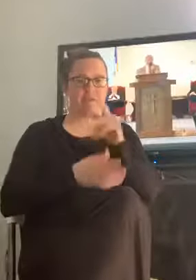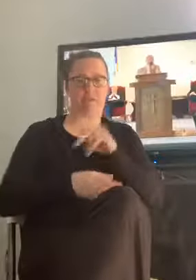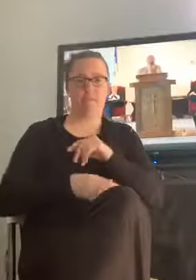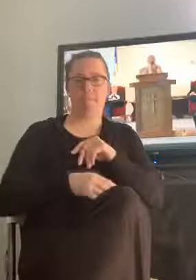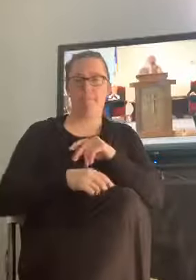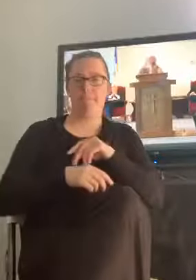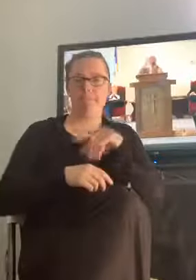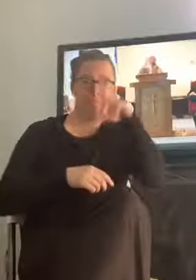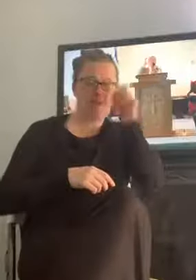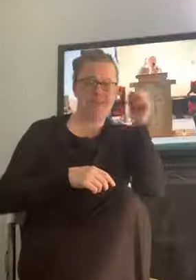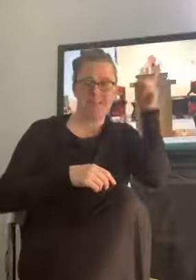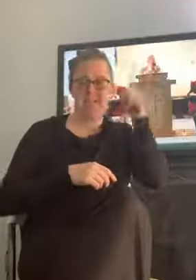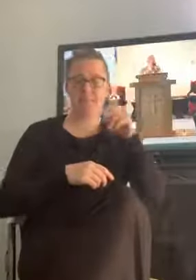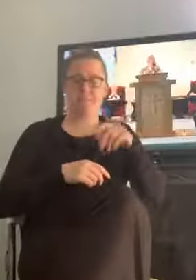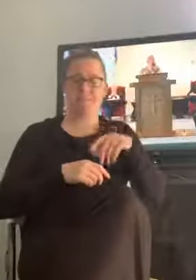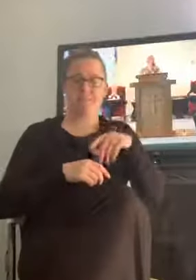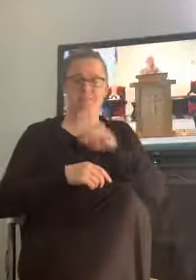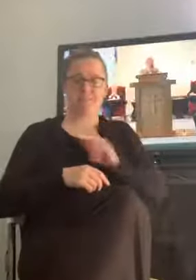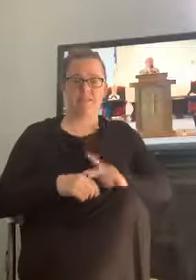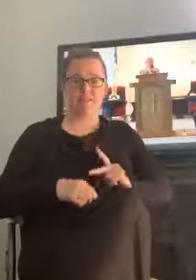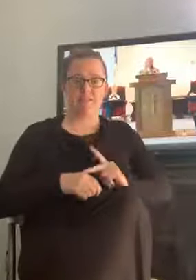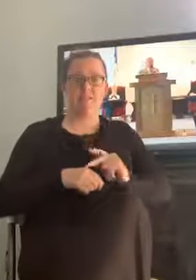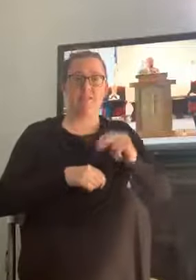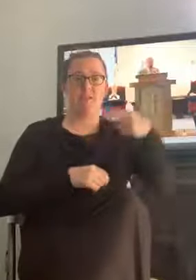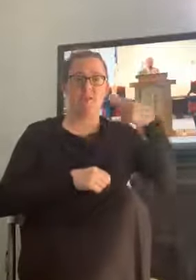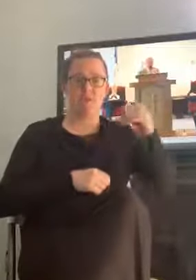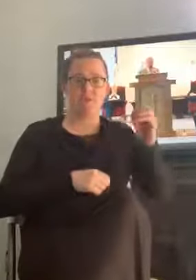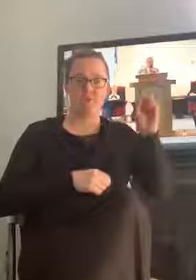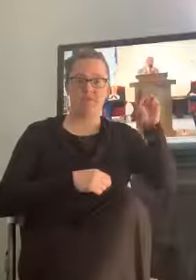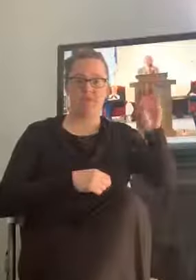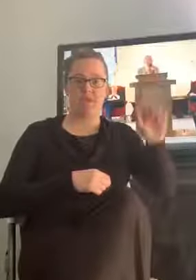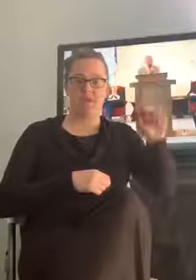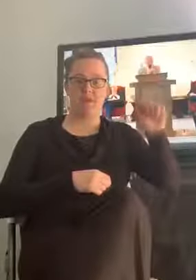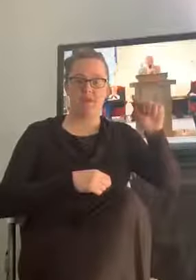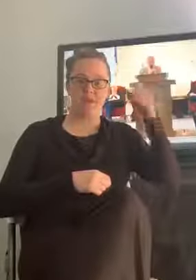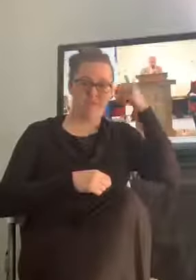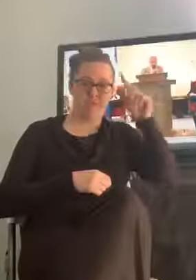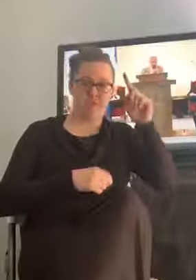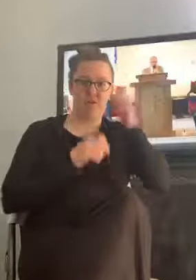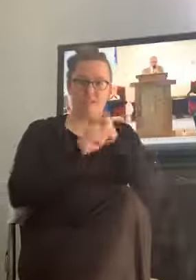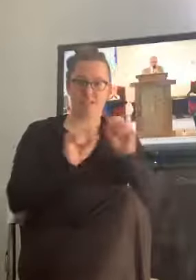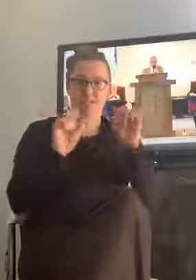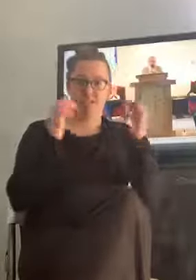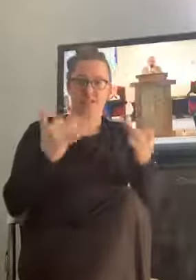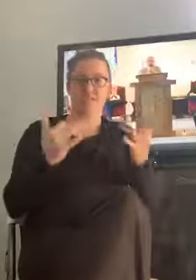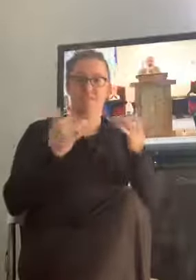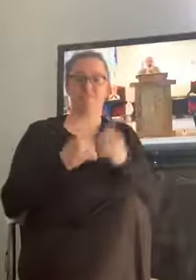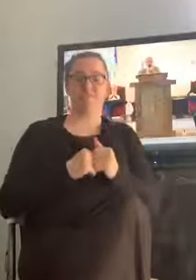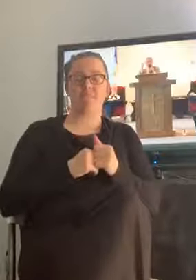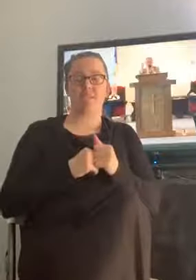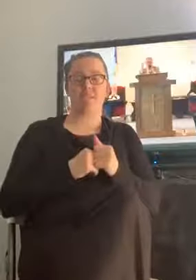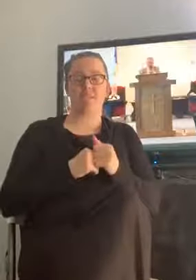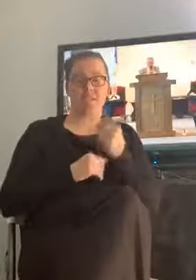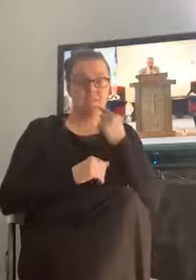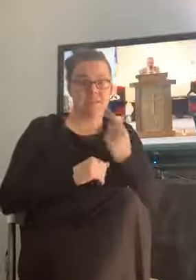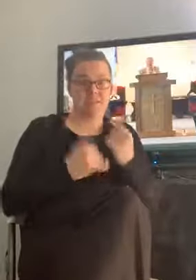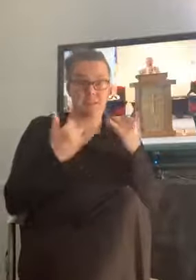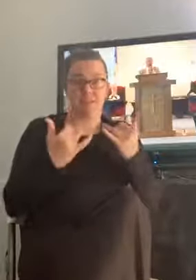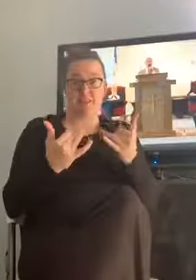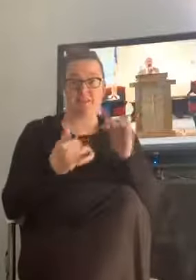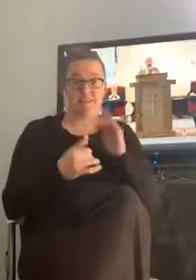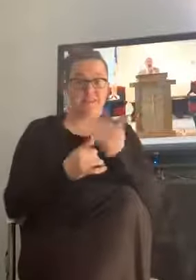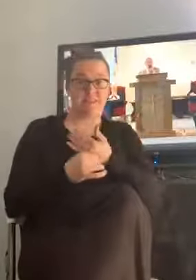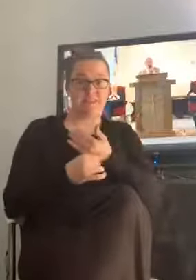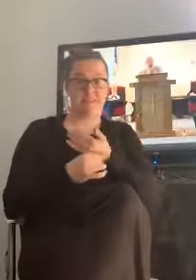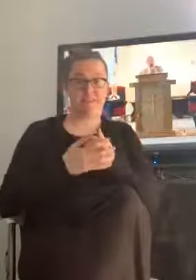king. They were saying, Hosanna, or save us now. This is going to be our deliverer